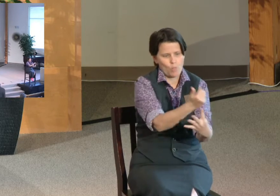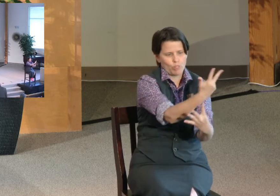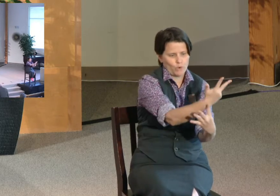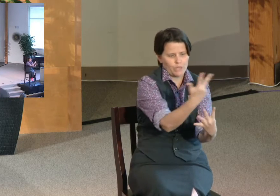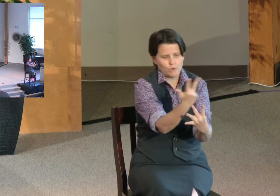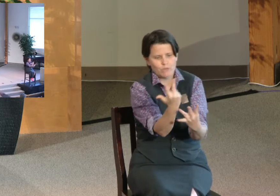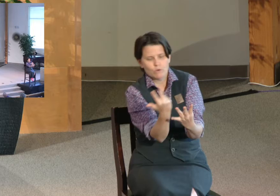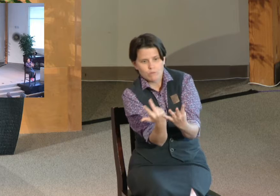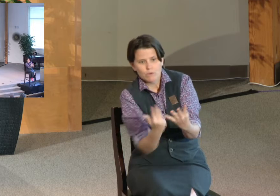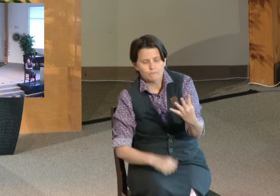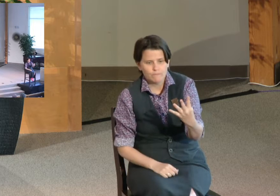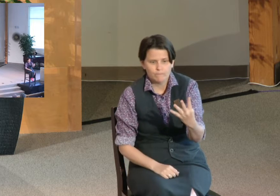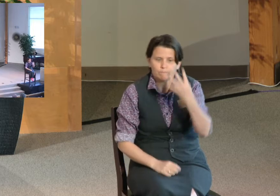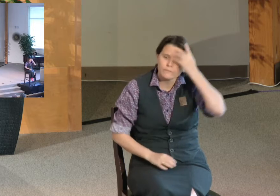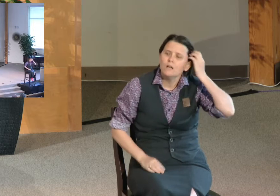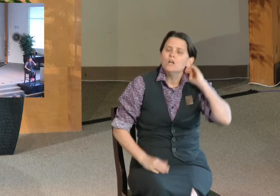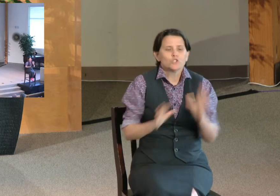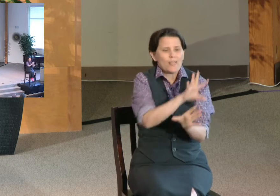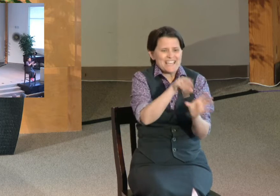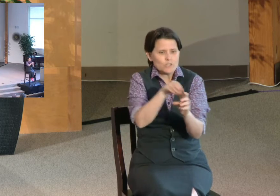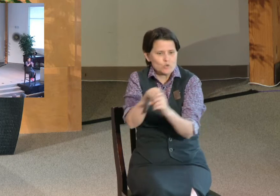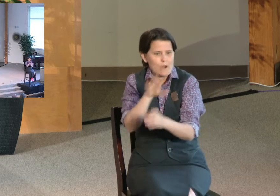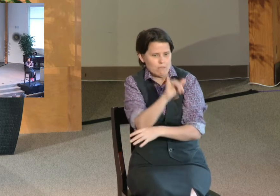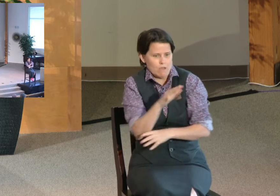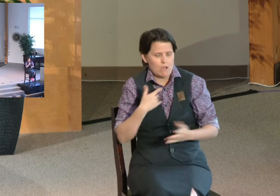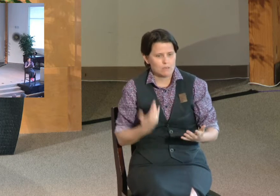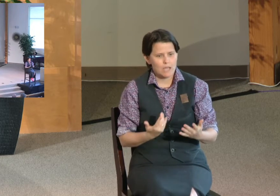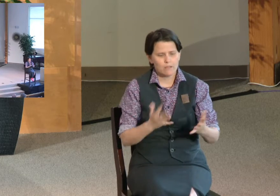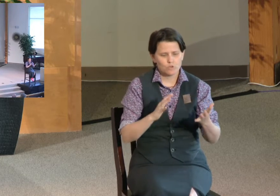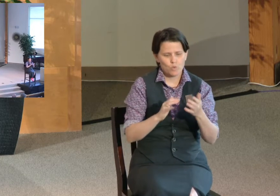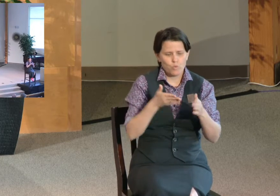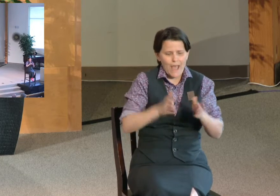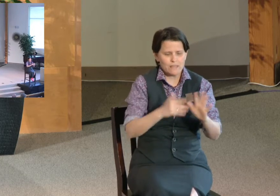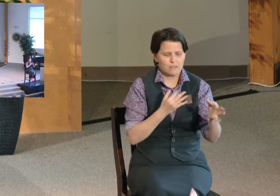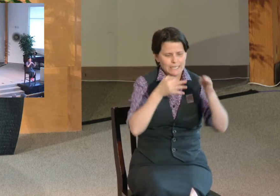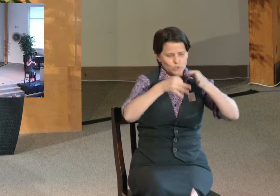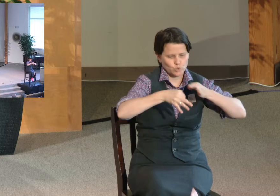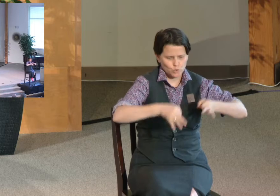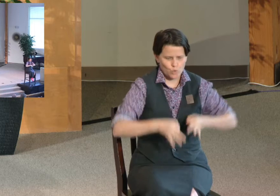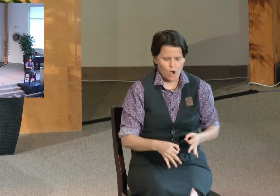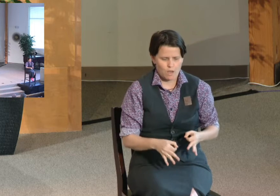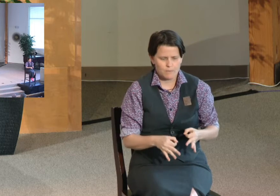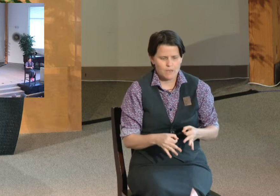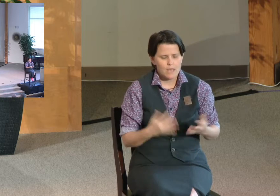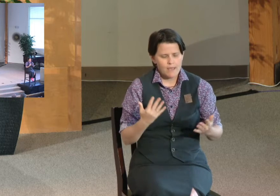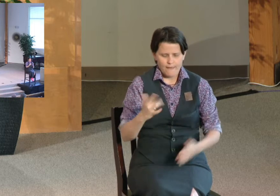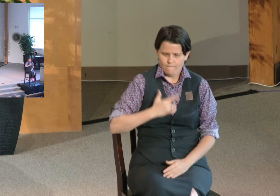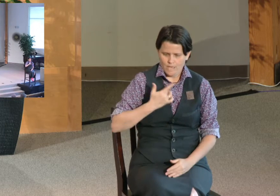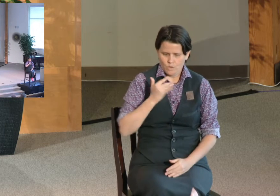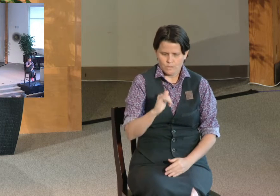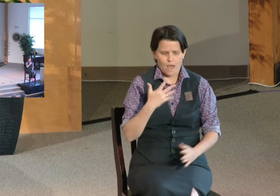Gillette describe these archetypes, it really has a feeling of masculine energy, right? And we know energy tends to